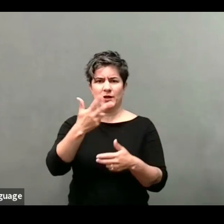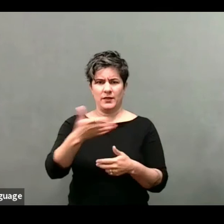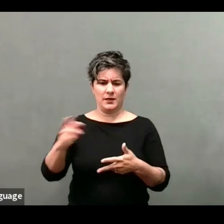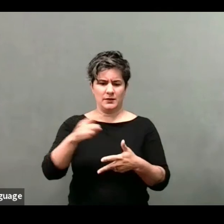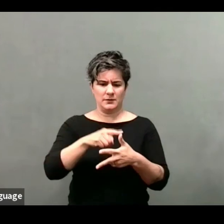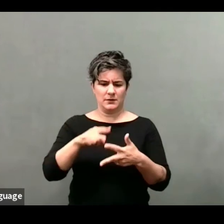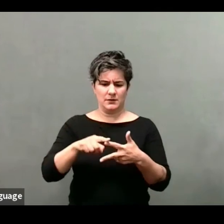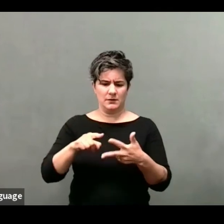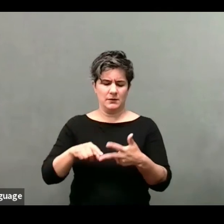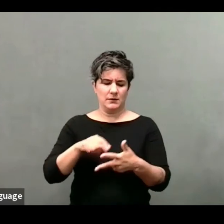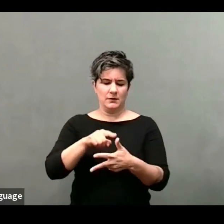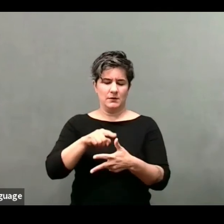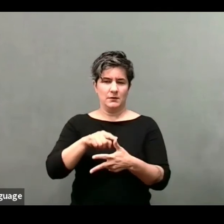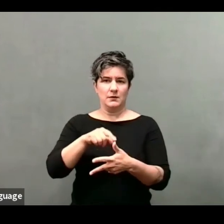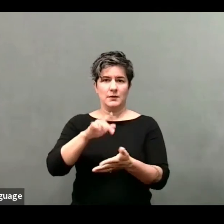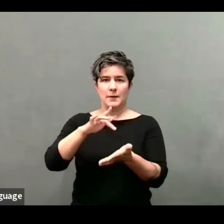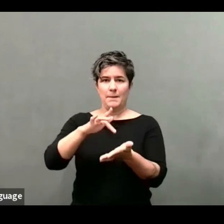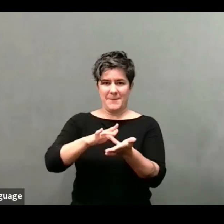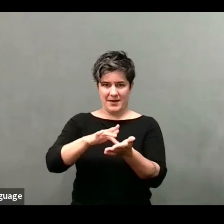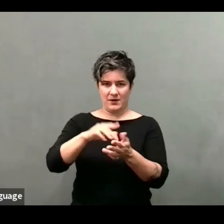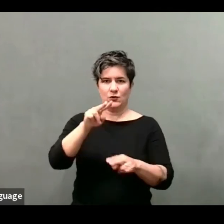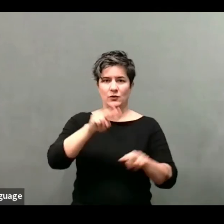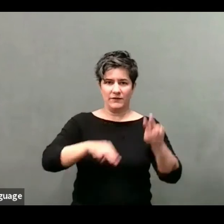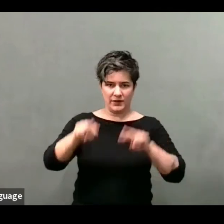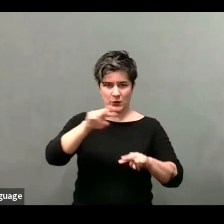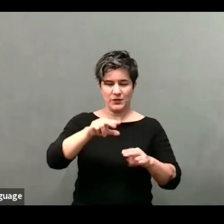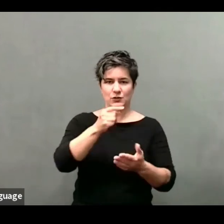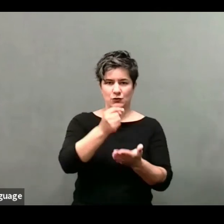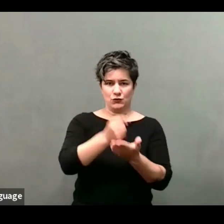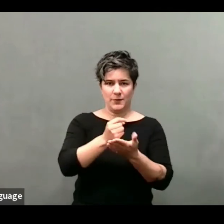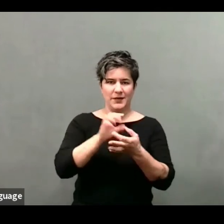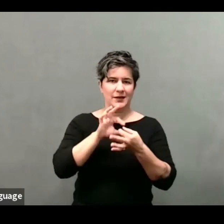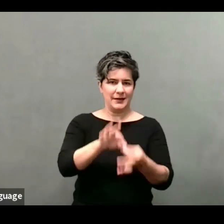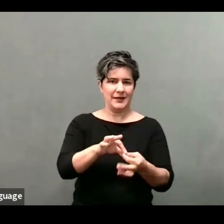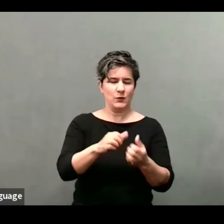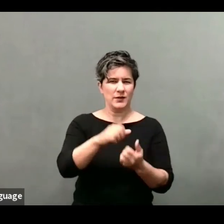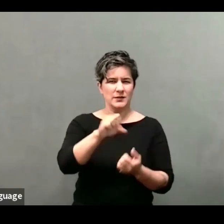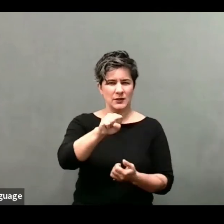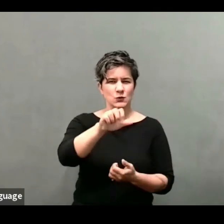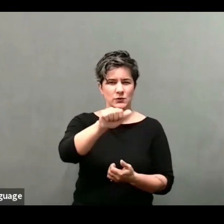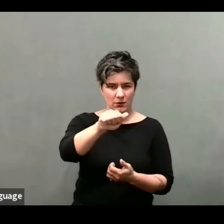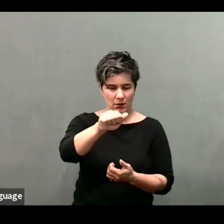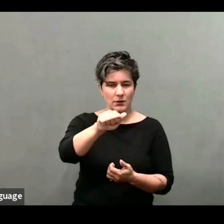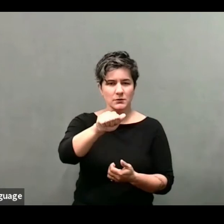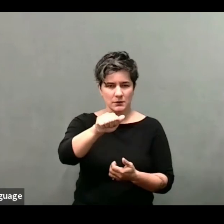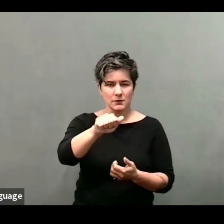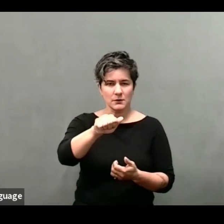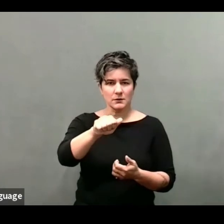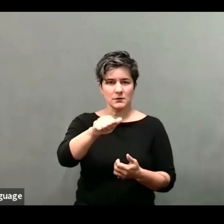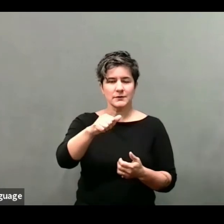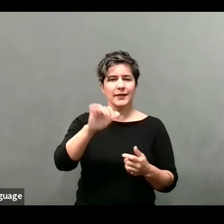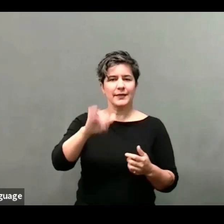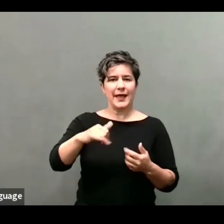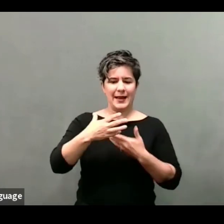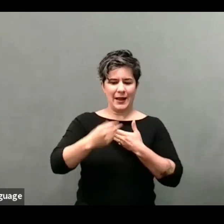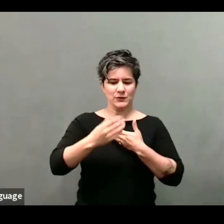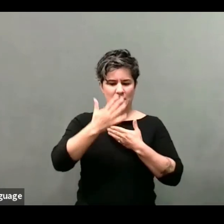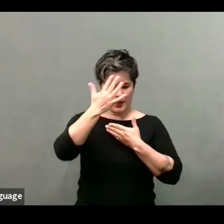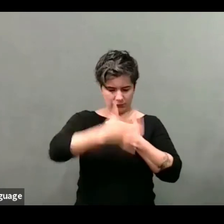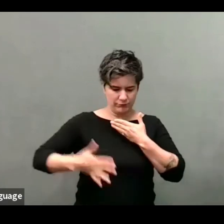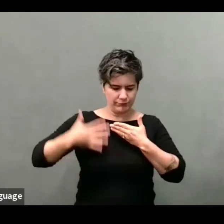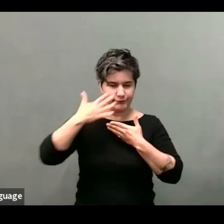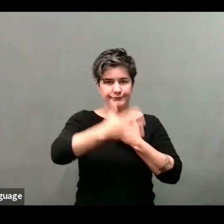parts. A, the medical evaluation and treatment related to the sexual assault. So the head to toe exam, talking